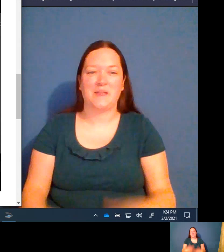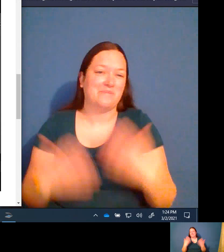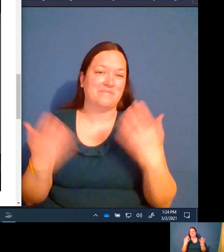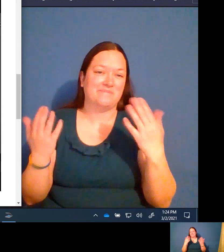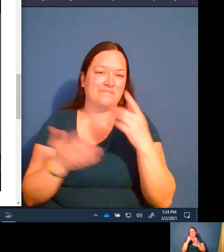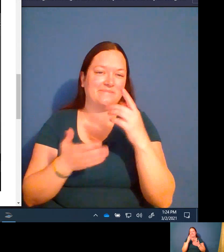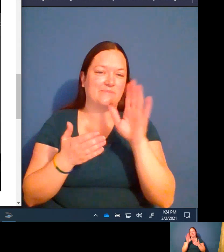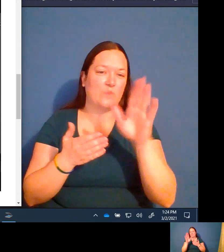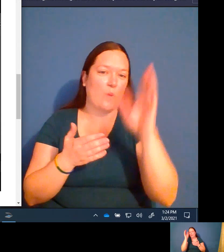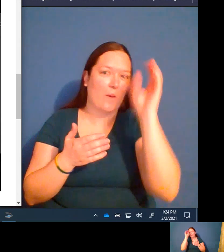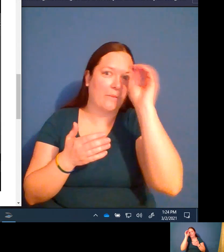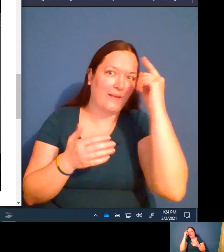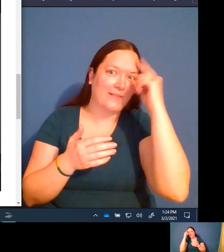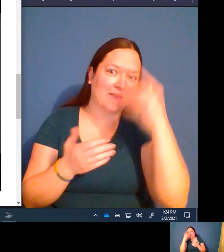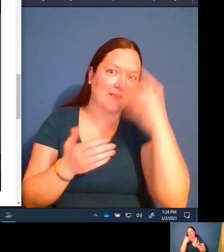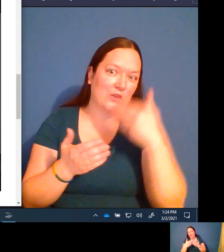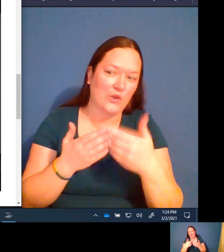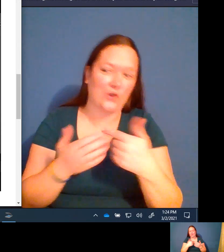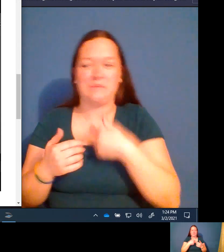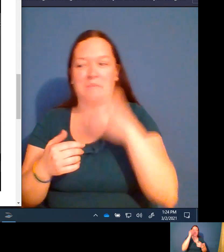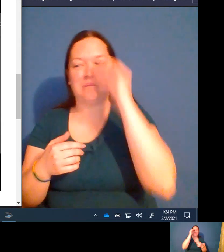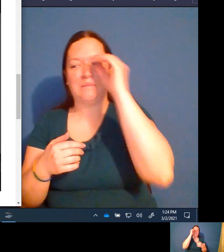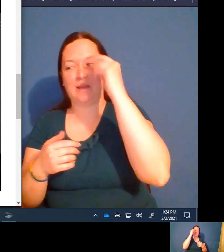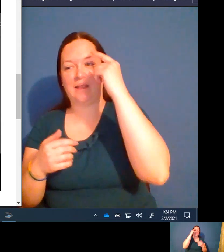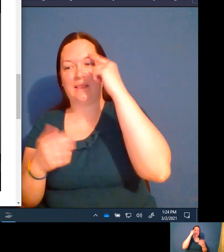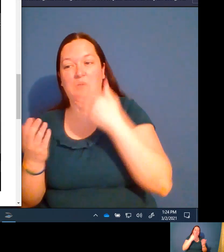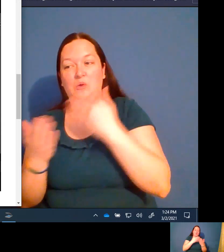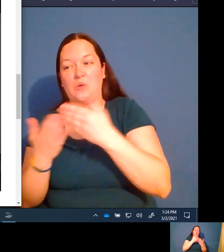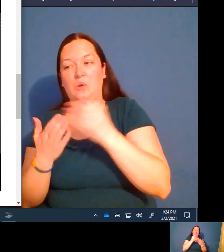relative, right? Hopefully you guys are making something